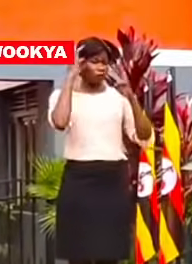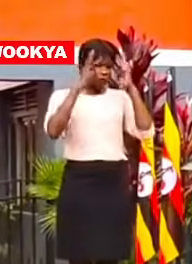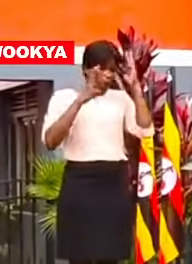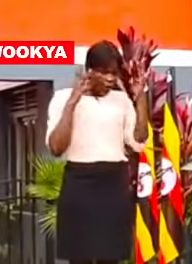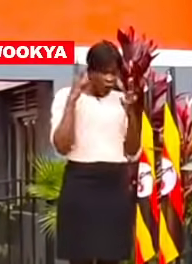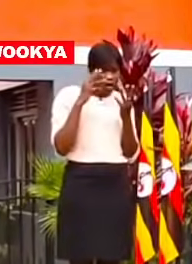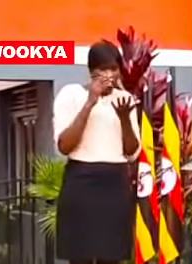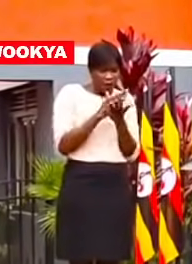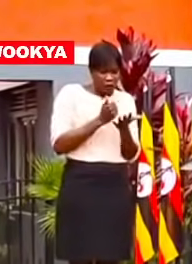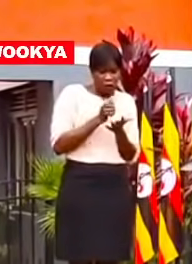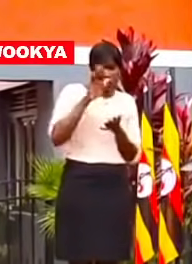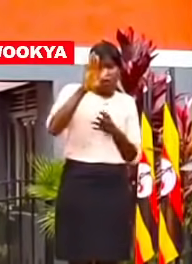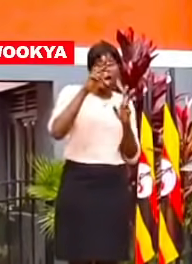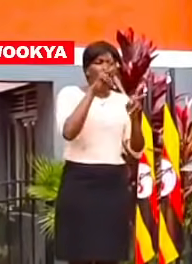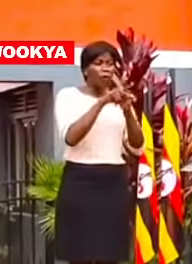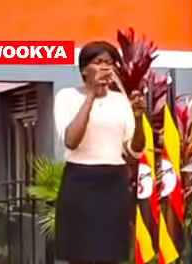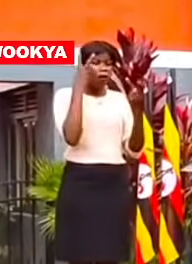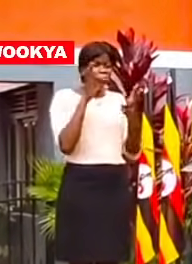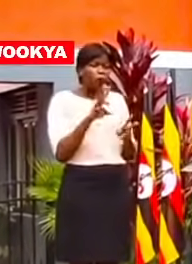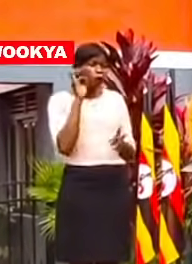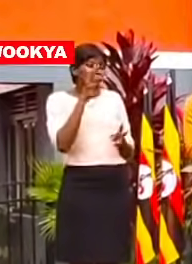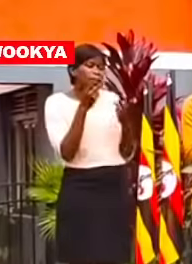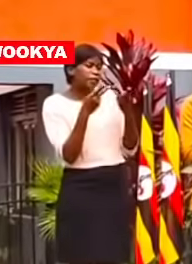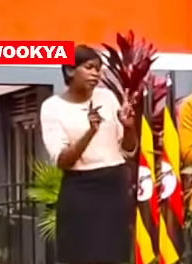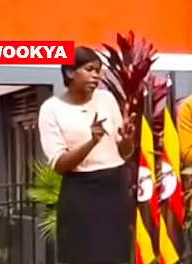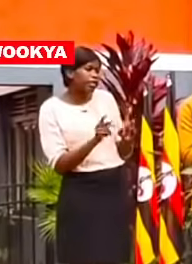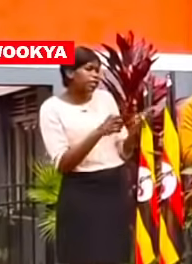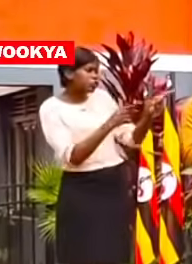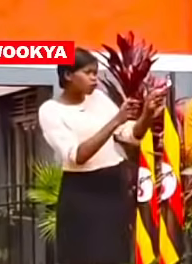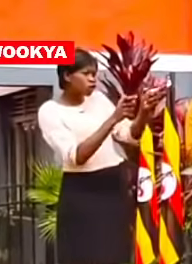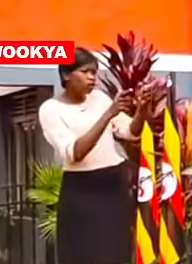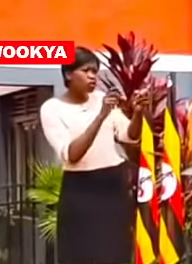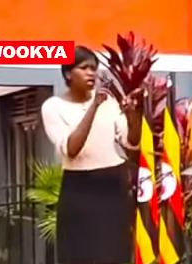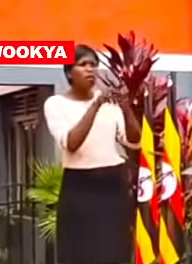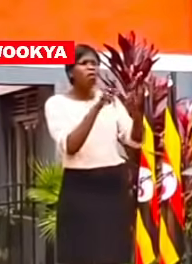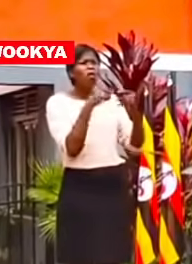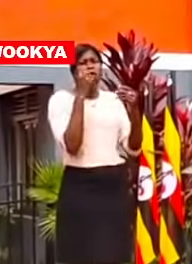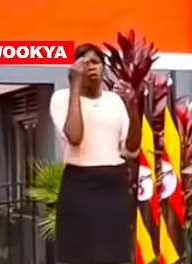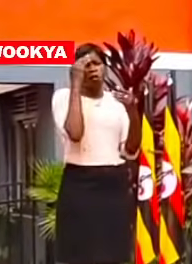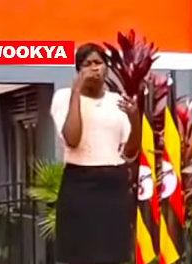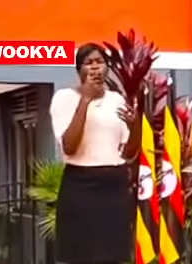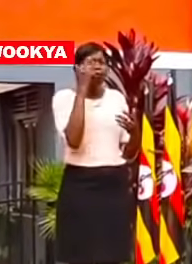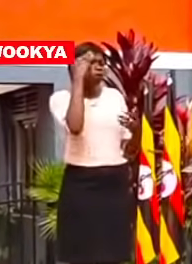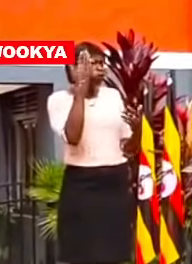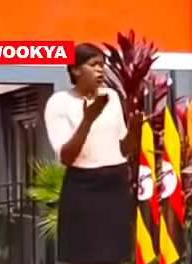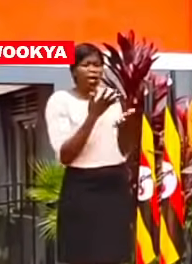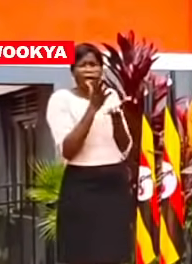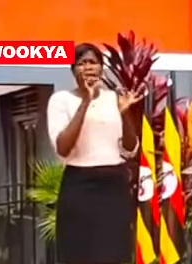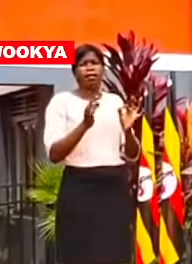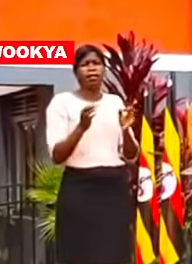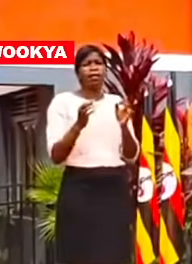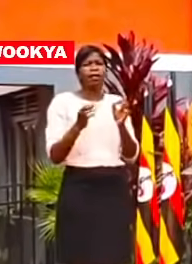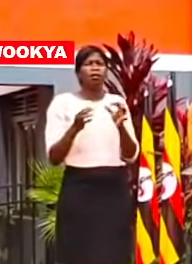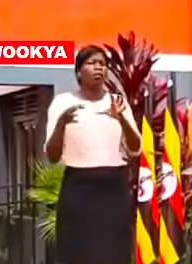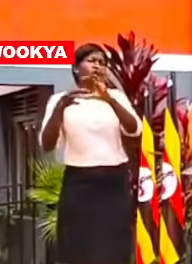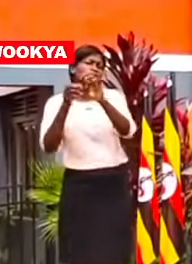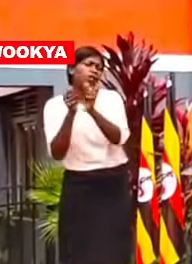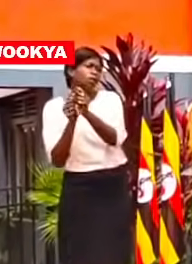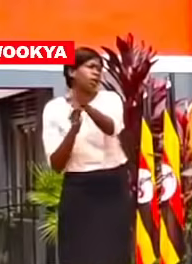people are now going to go after the wrong people, shooting offside. They'll go after politicians, like I've said, certain